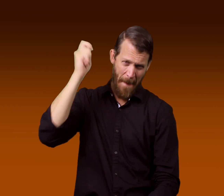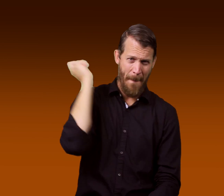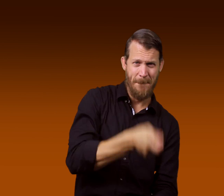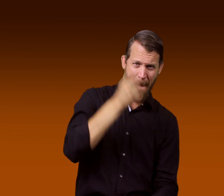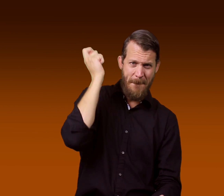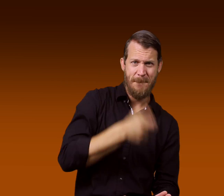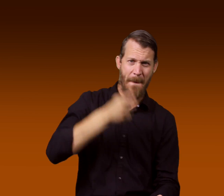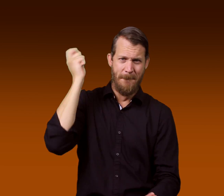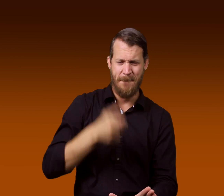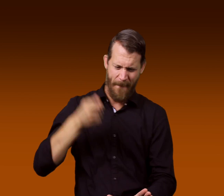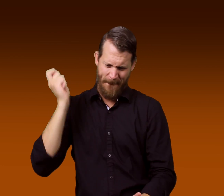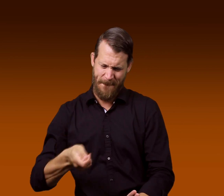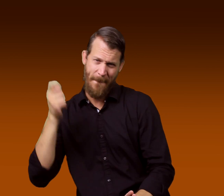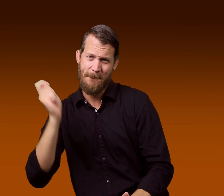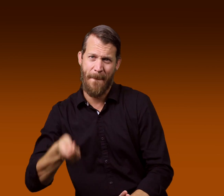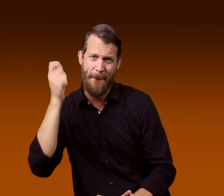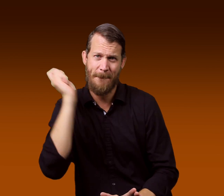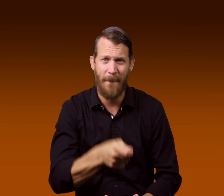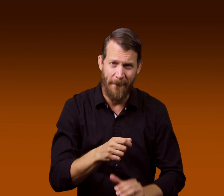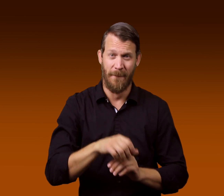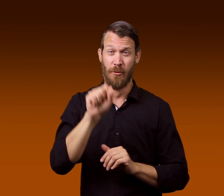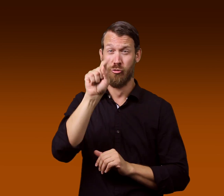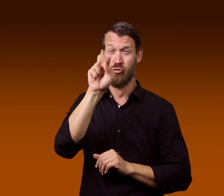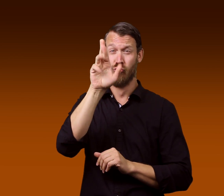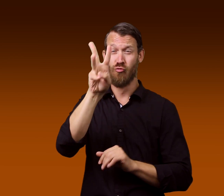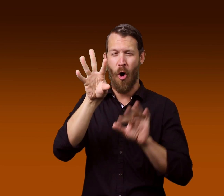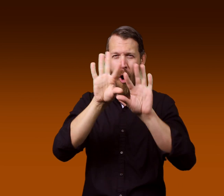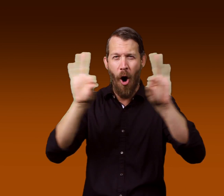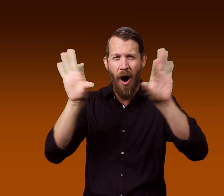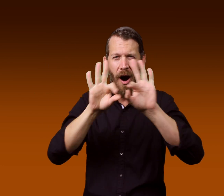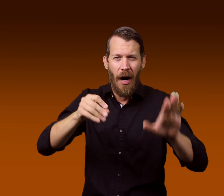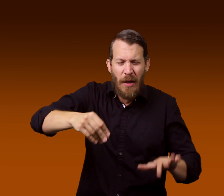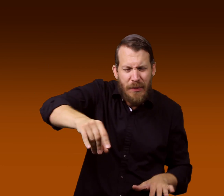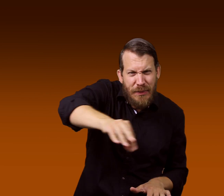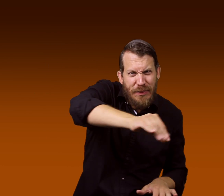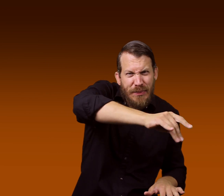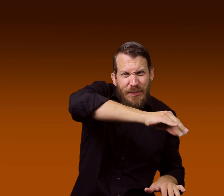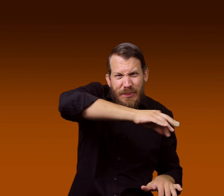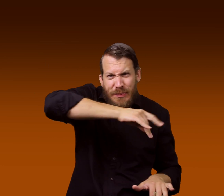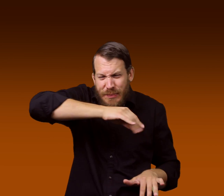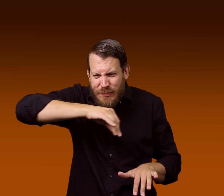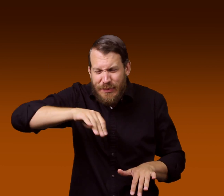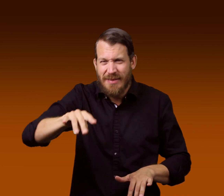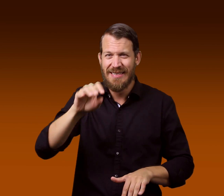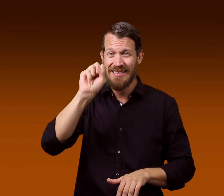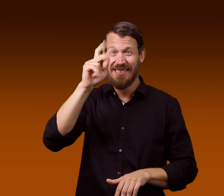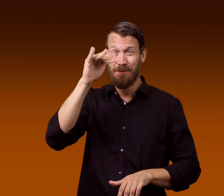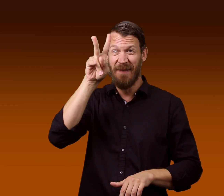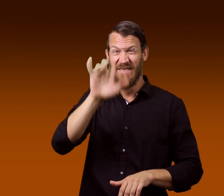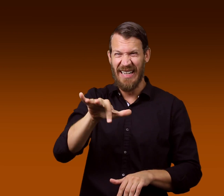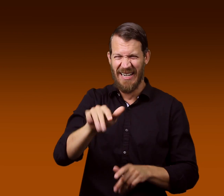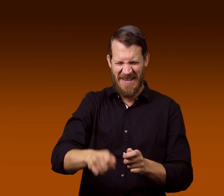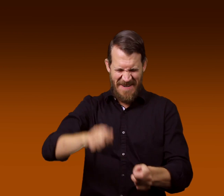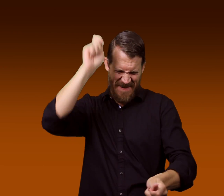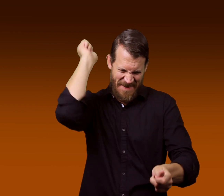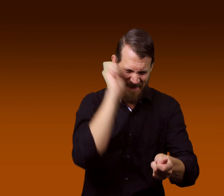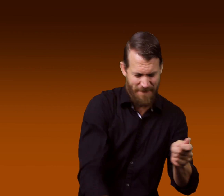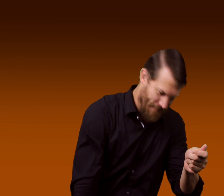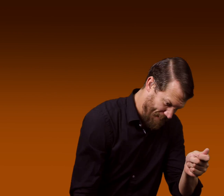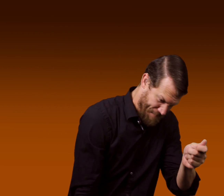outside, drove the stake into the ground, and gathered straw around it. Mr. Spivey lit the fire, and in